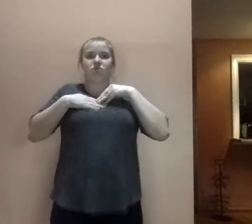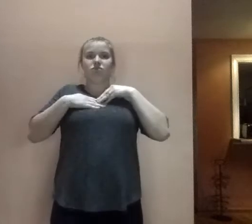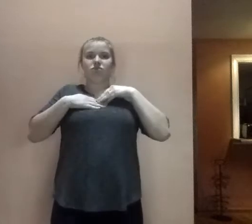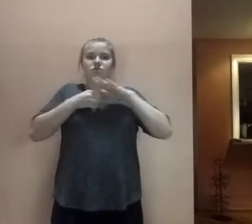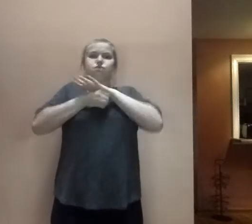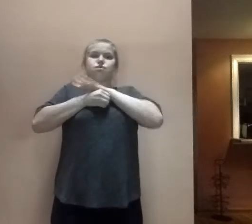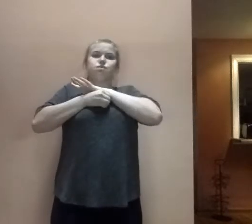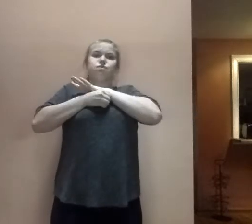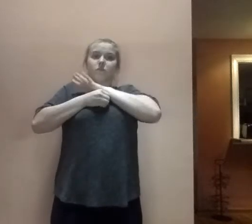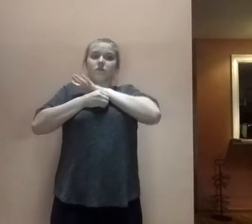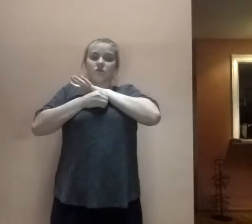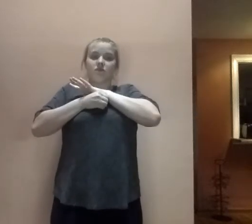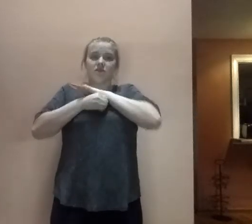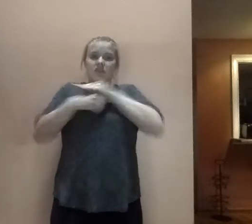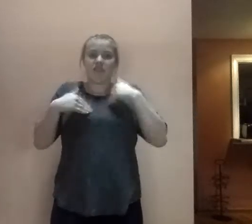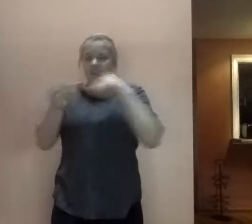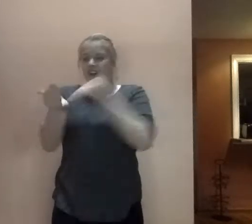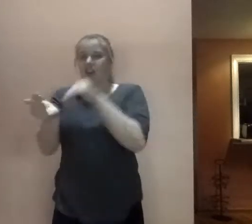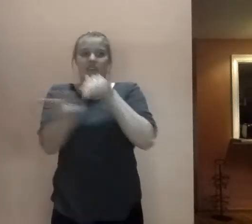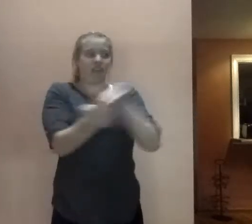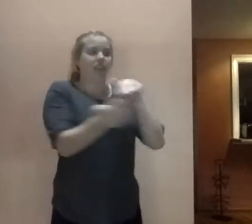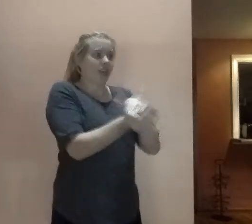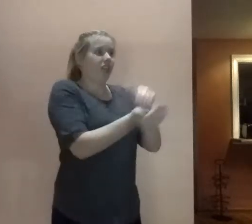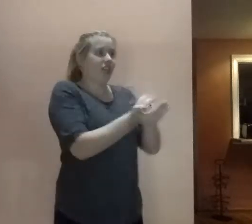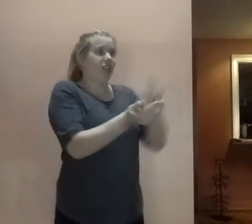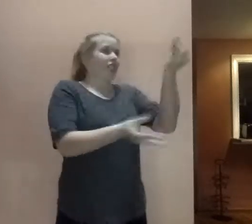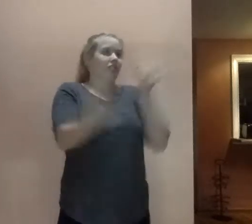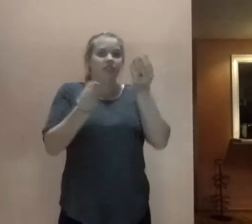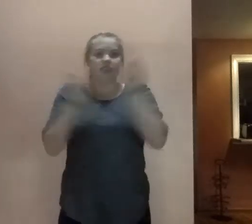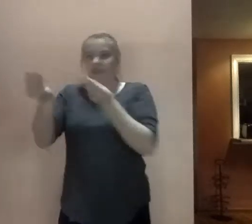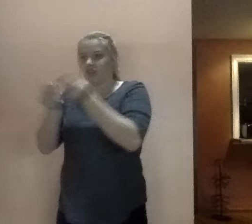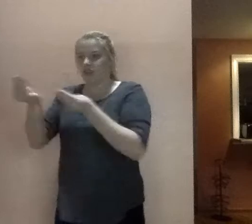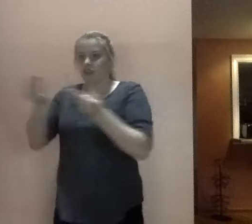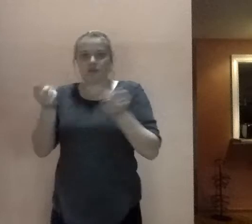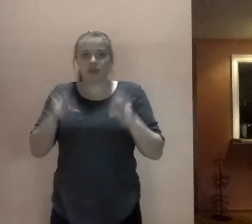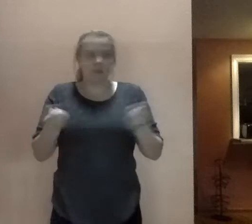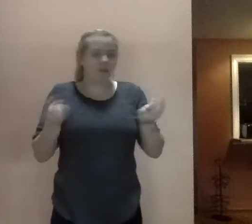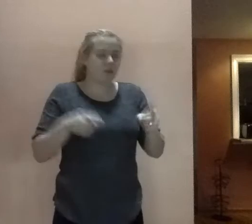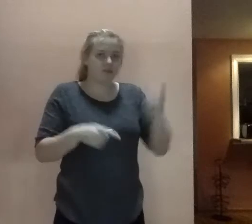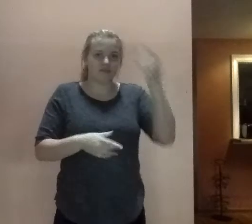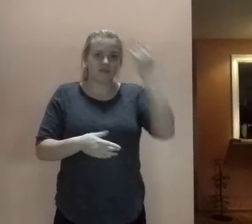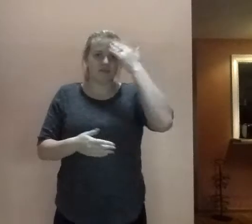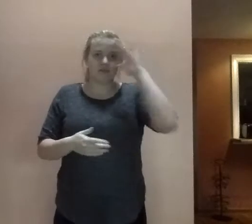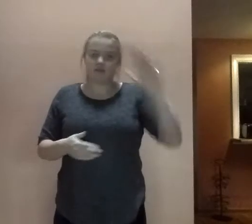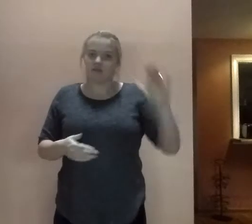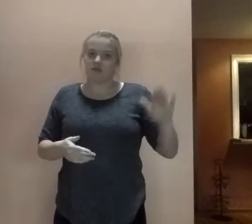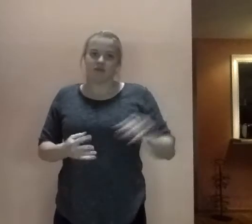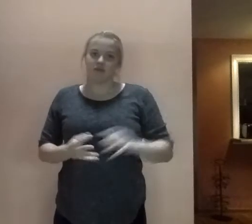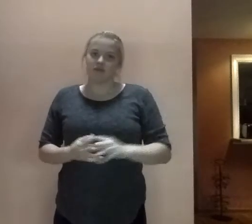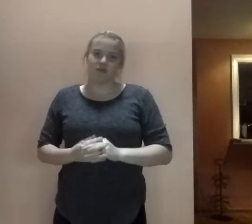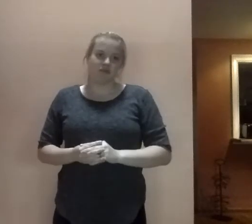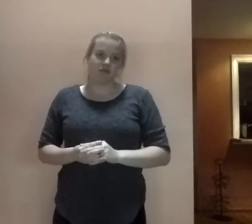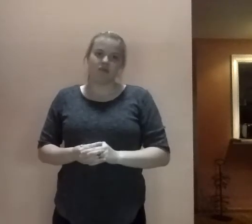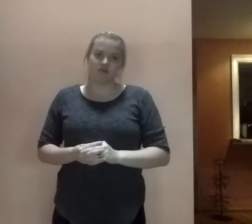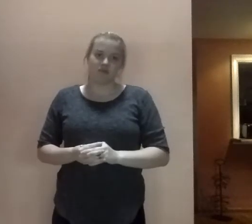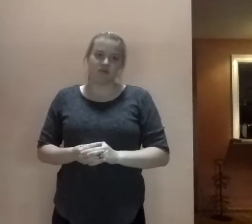endocrinologist says take that. Then your general practitioner doctor says you don't know what's going on here, and it's a real challenging